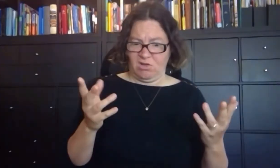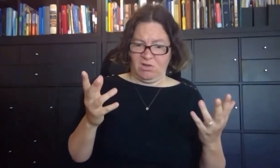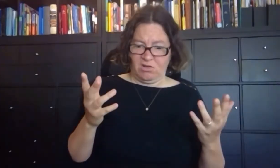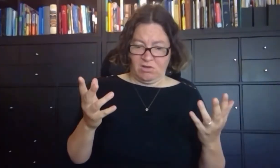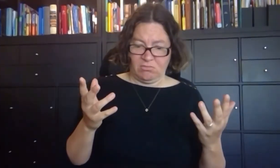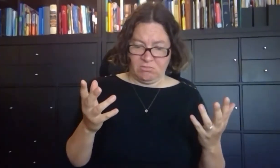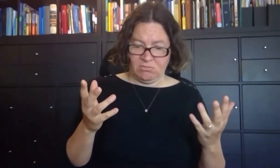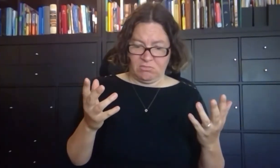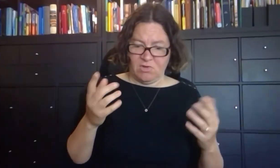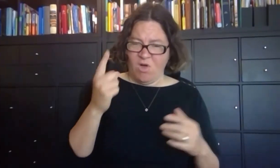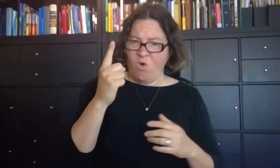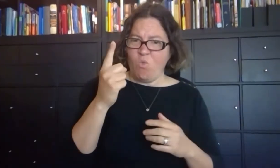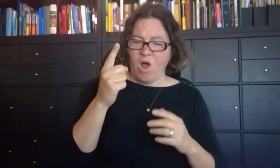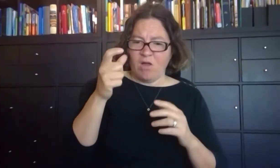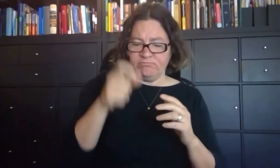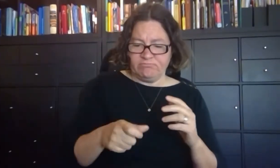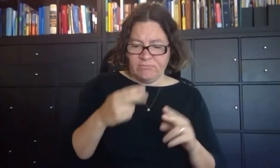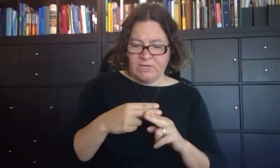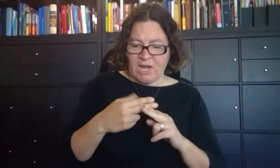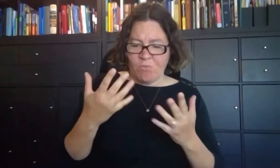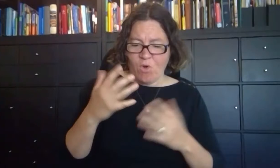They stopped, their faces downcast.